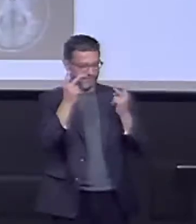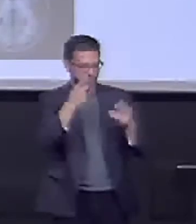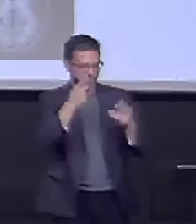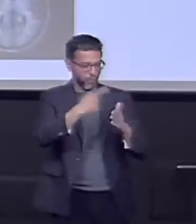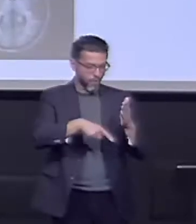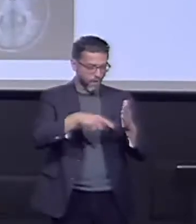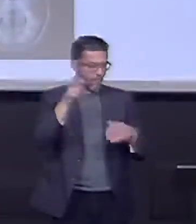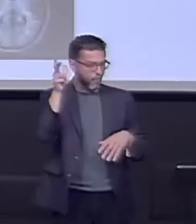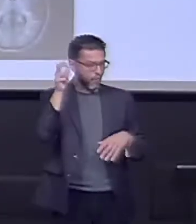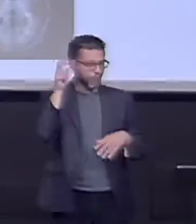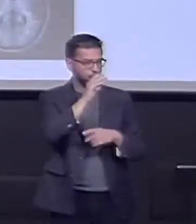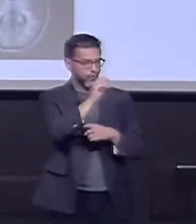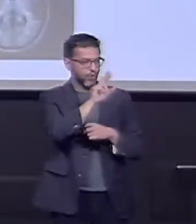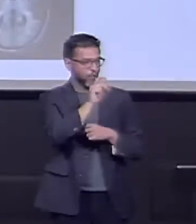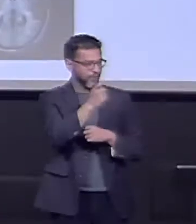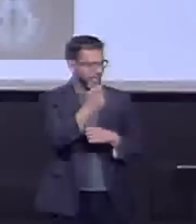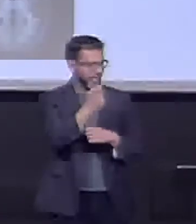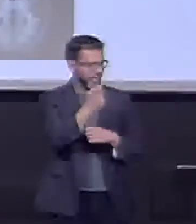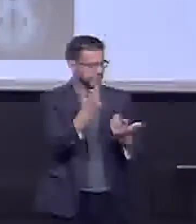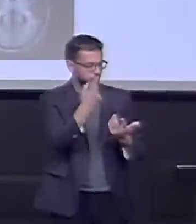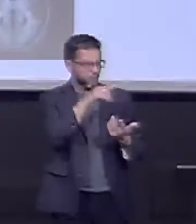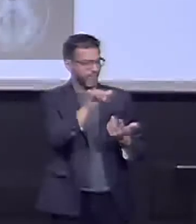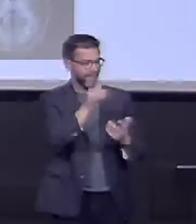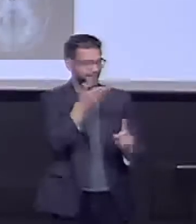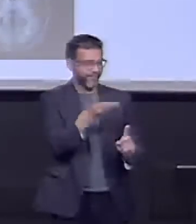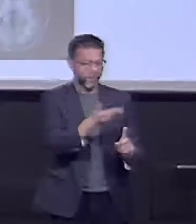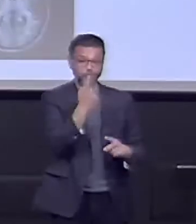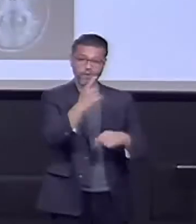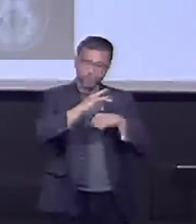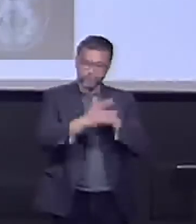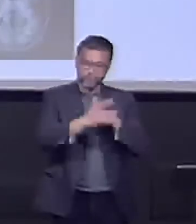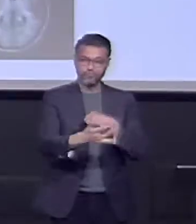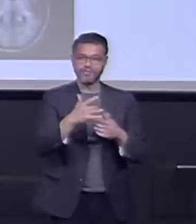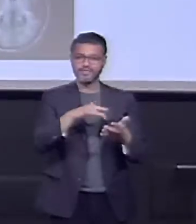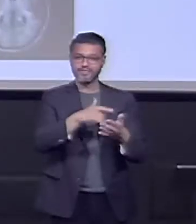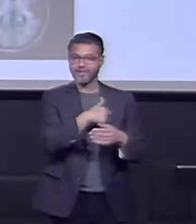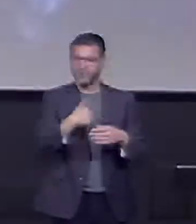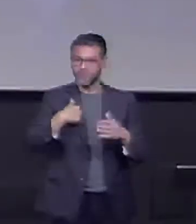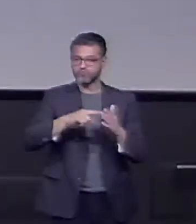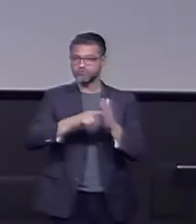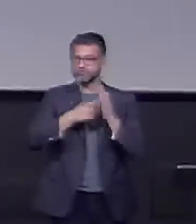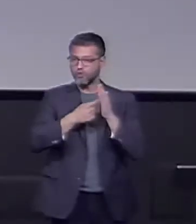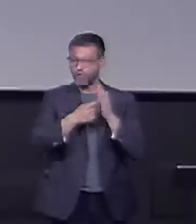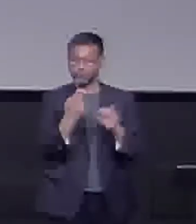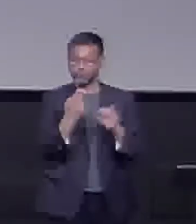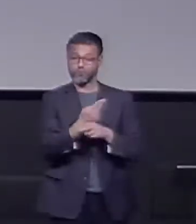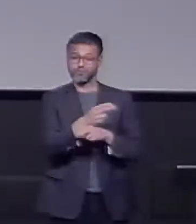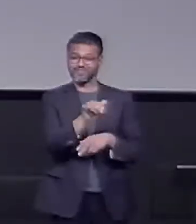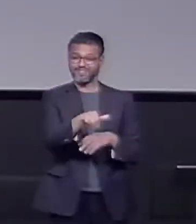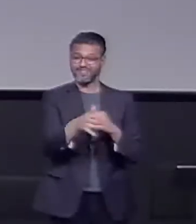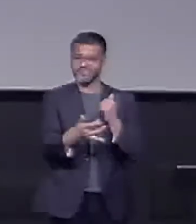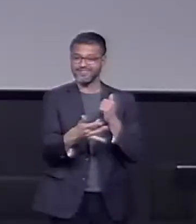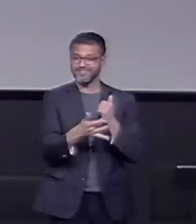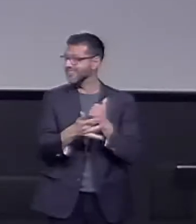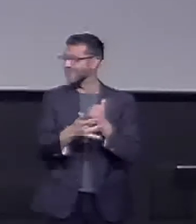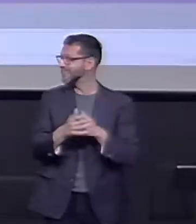like there. One of the early studies that we started with this technique was,